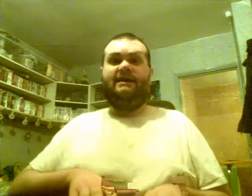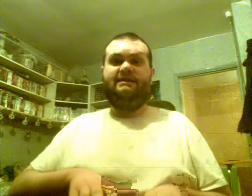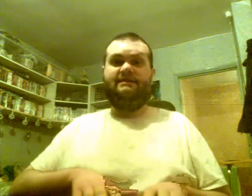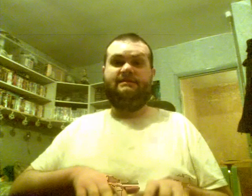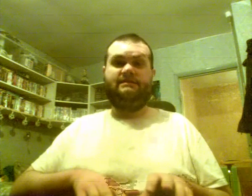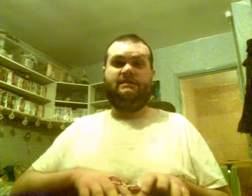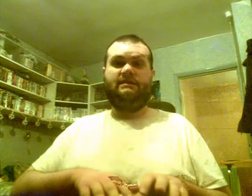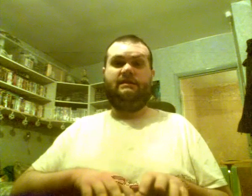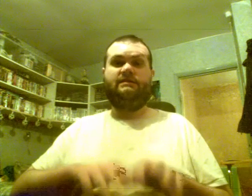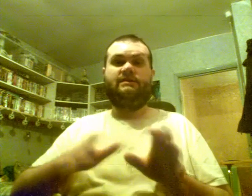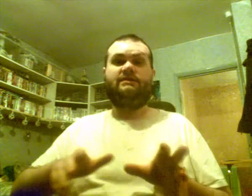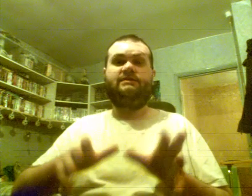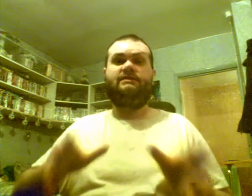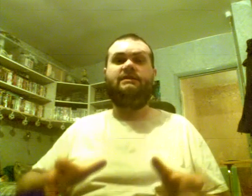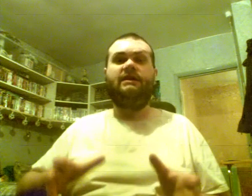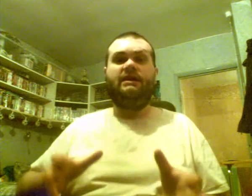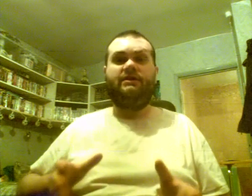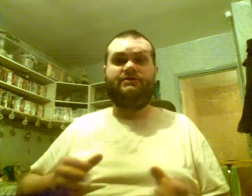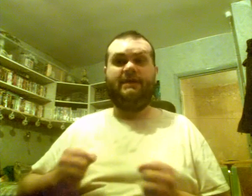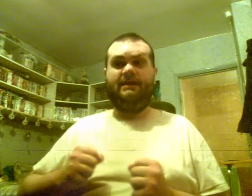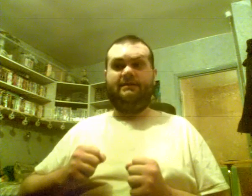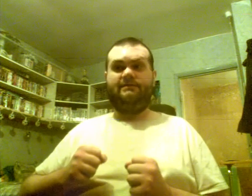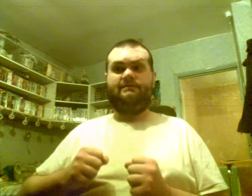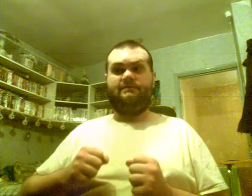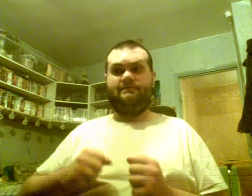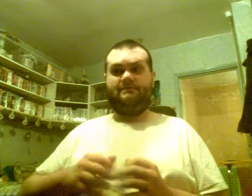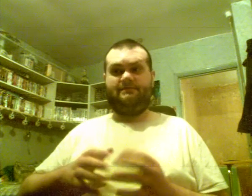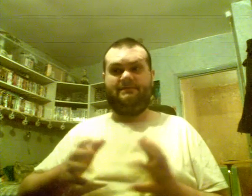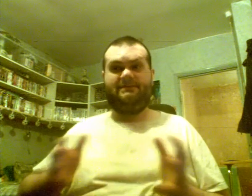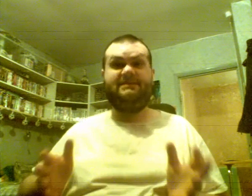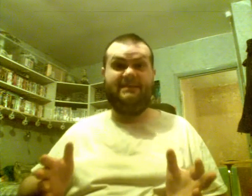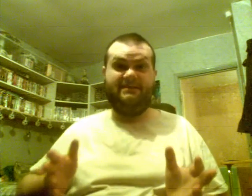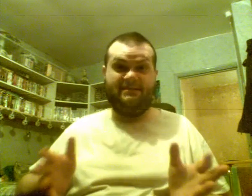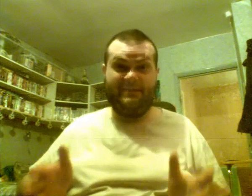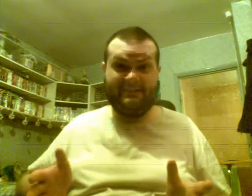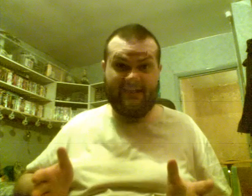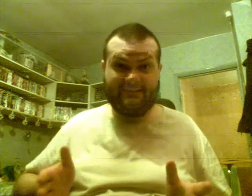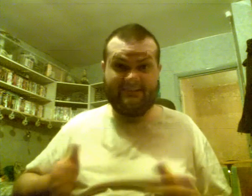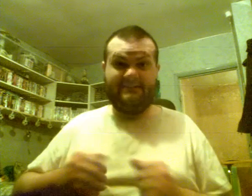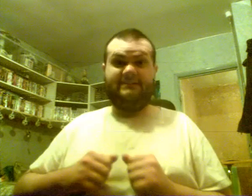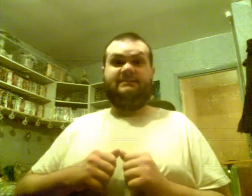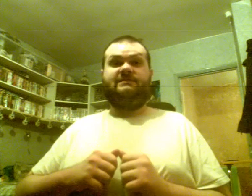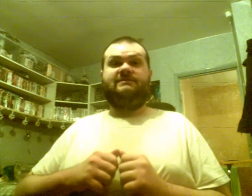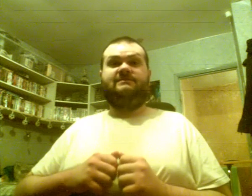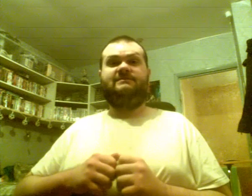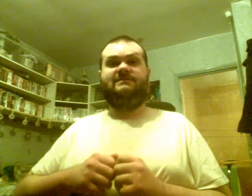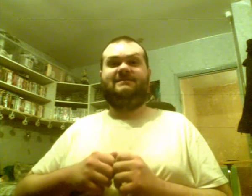splade started in Australia, Sydney to be exact. So,